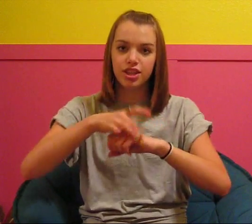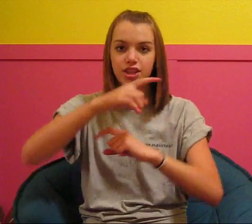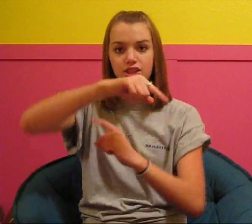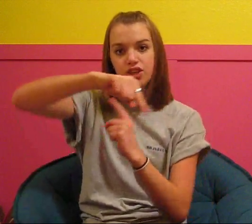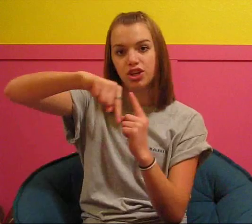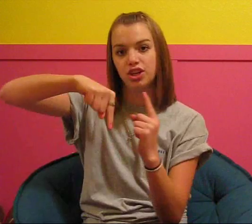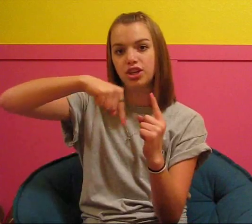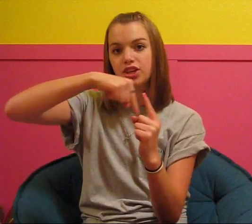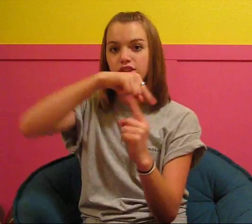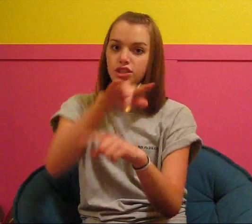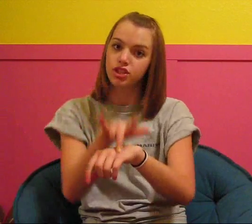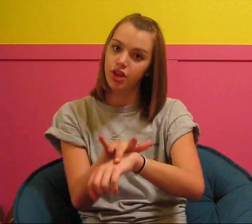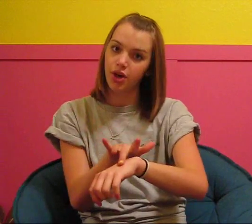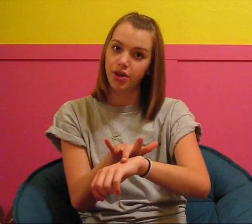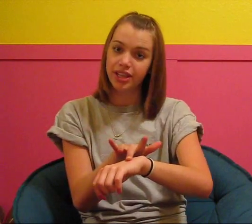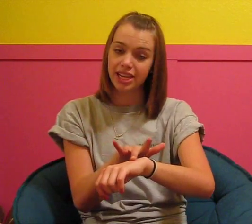turns slowly.